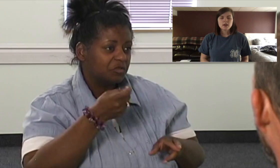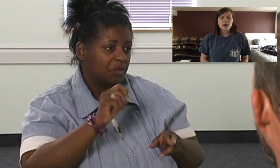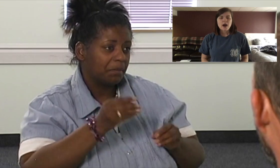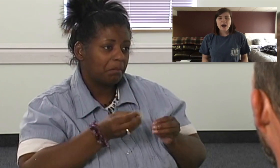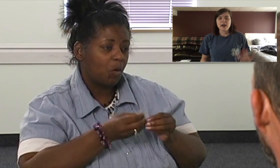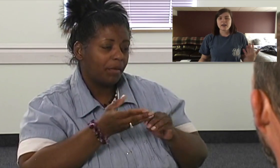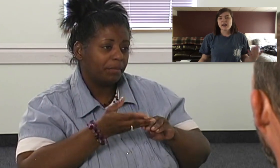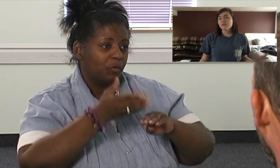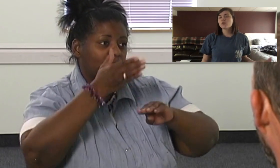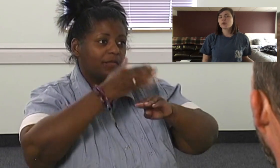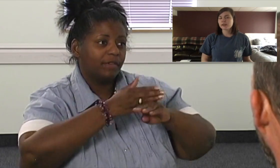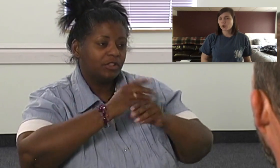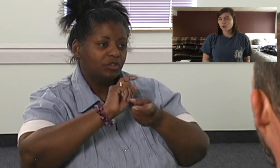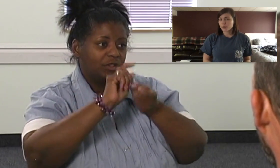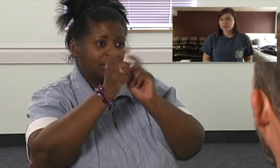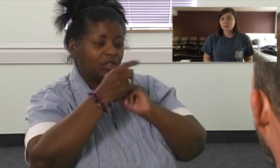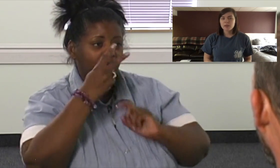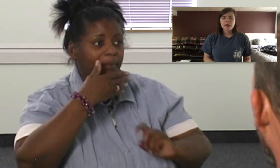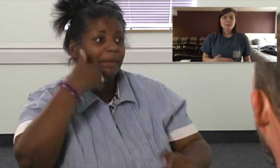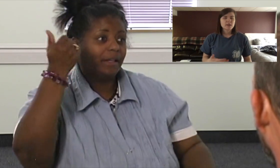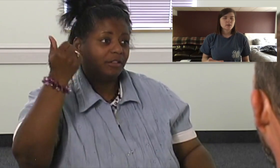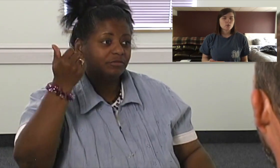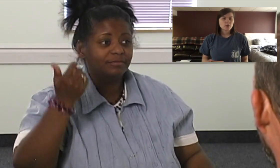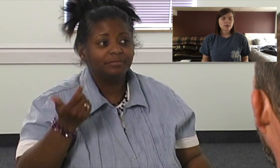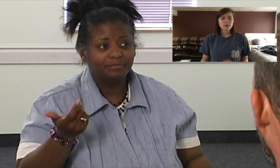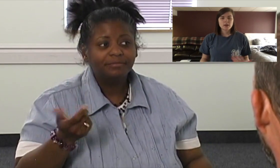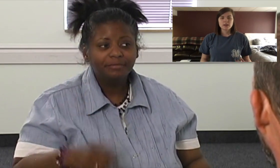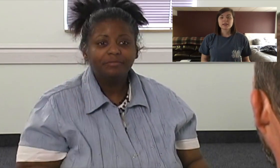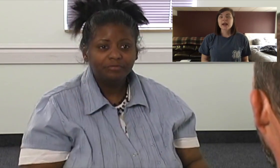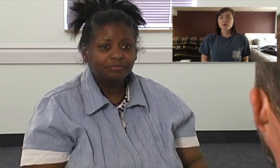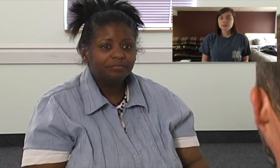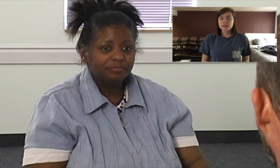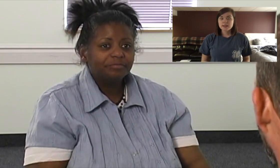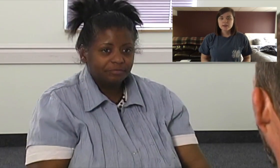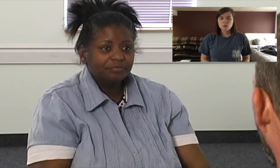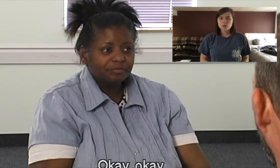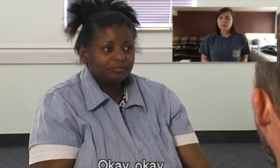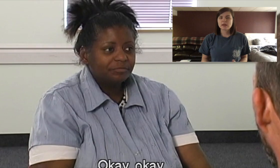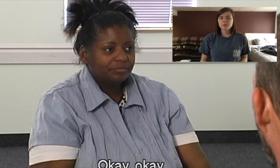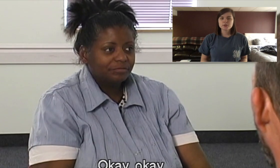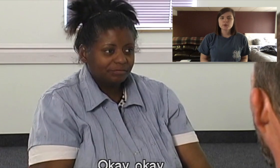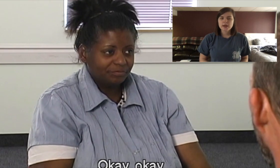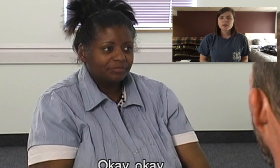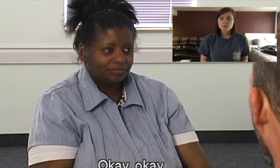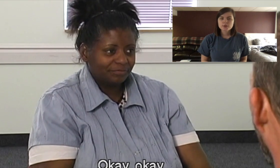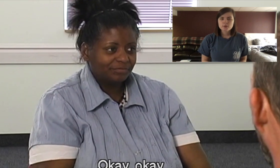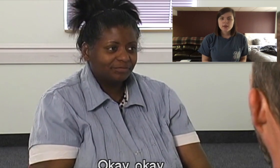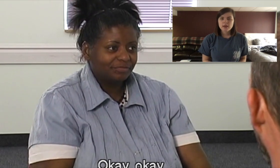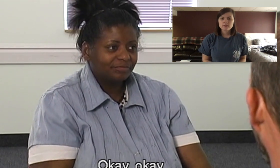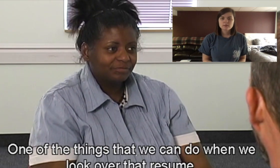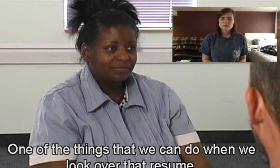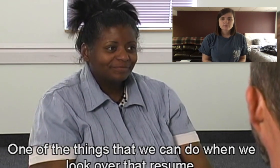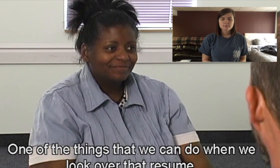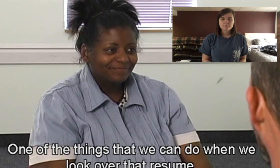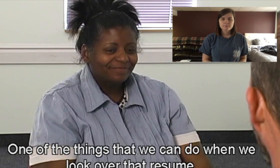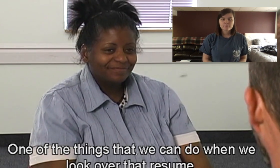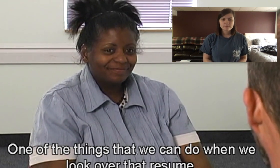Yes. I have a really old resume. It might be a little more lousy. Would we be able to edit and resume that?